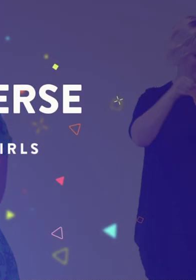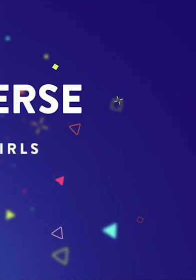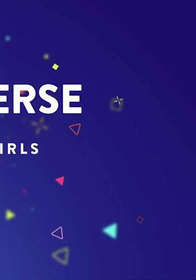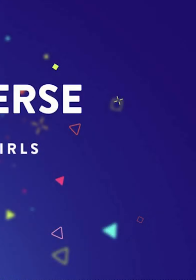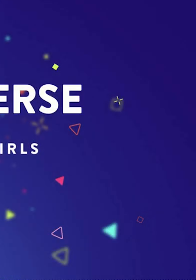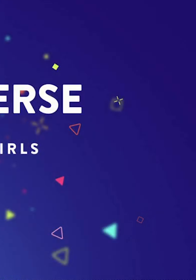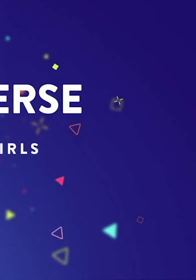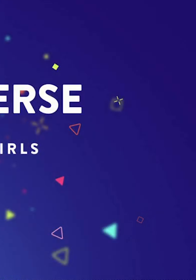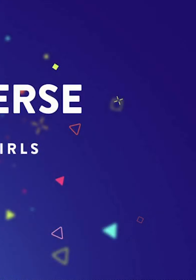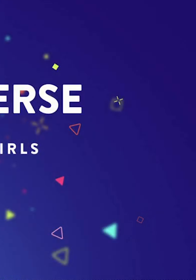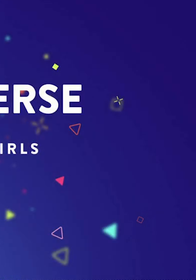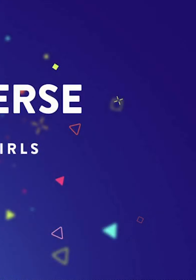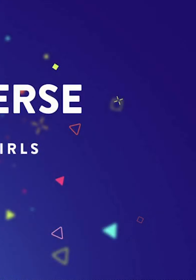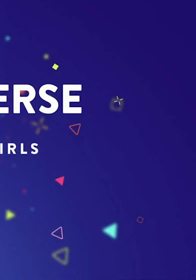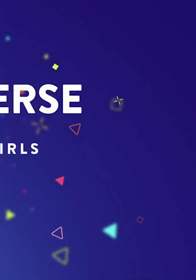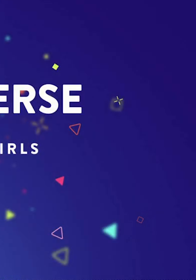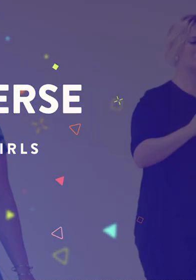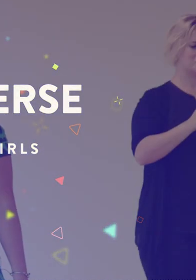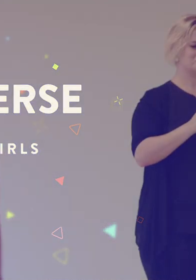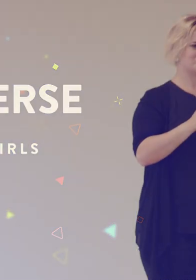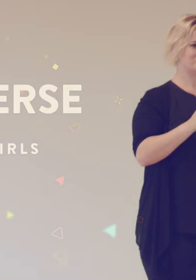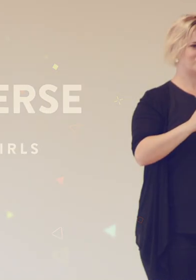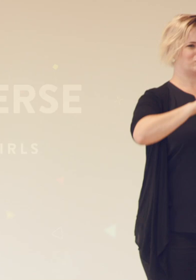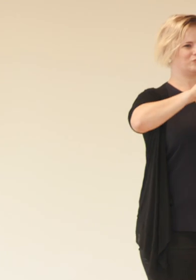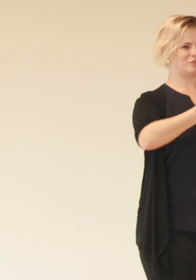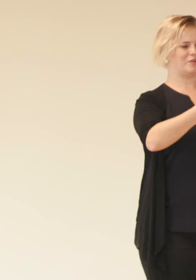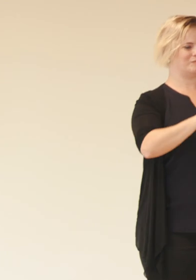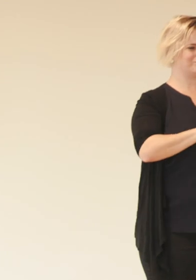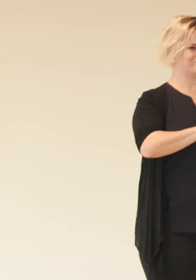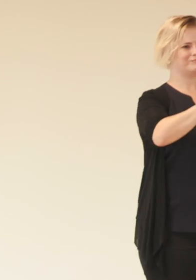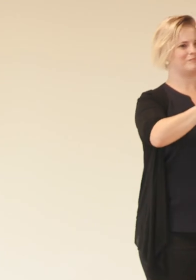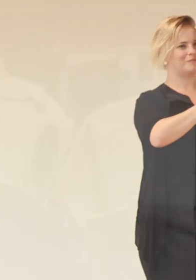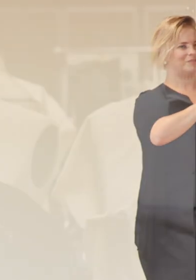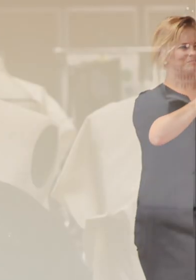and then I started She's the Universe. And